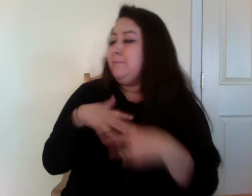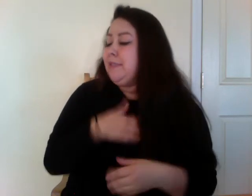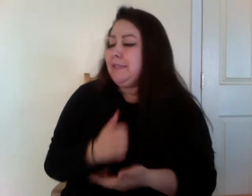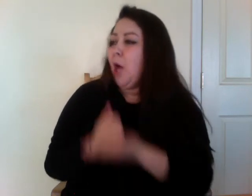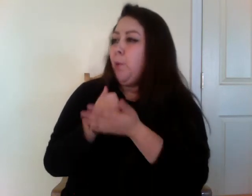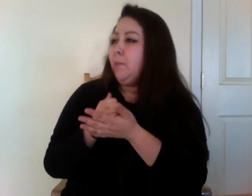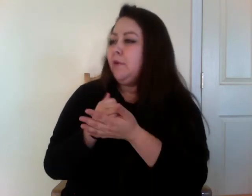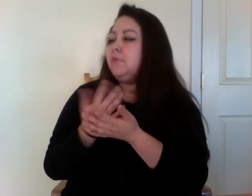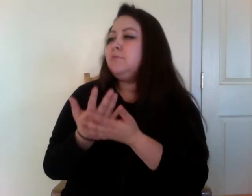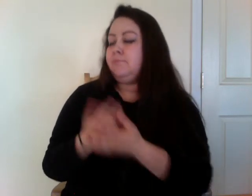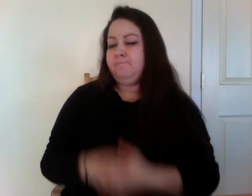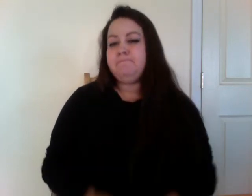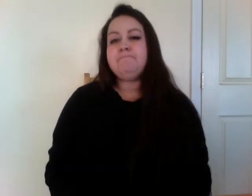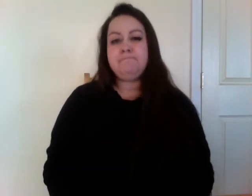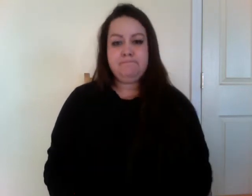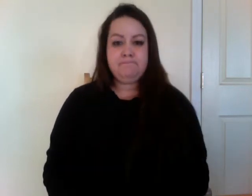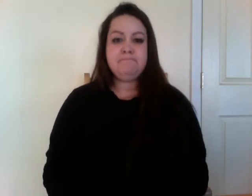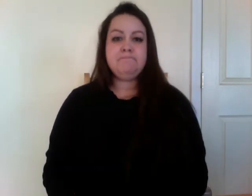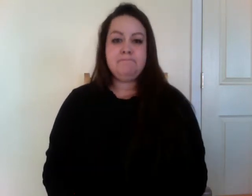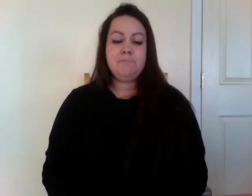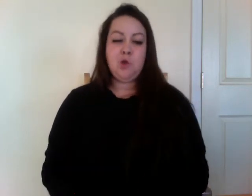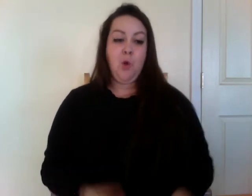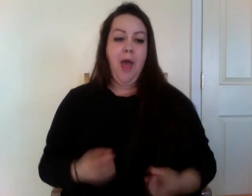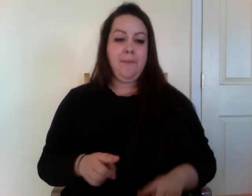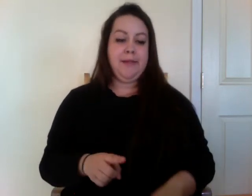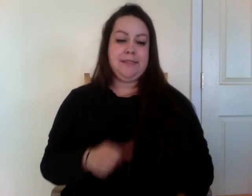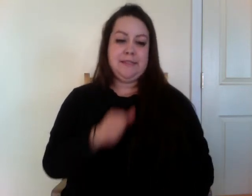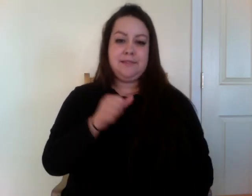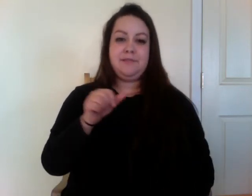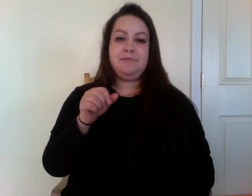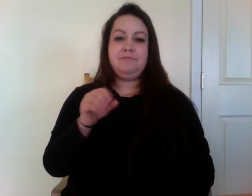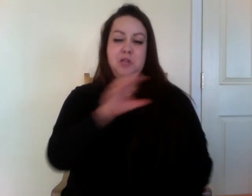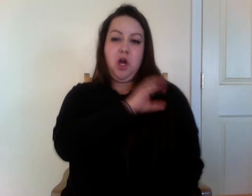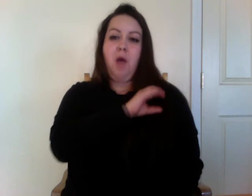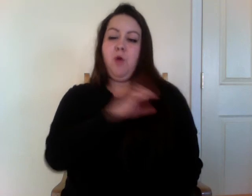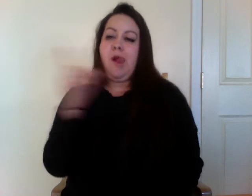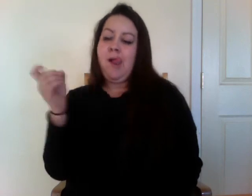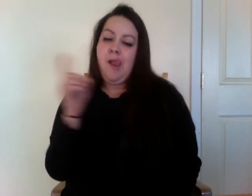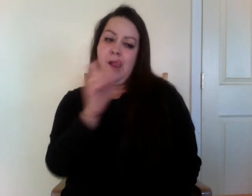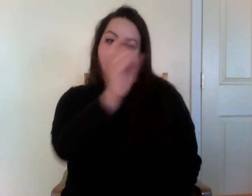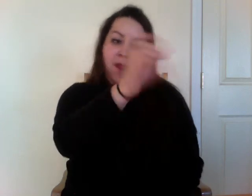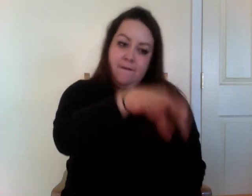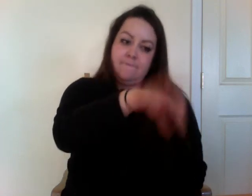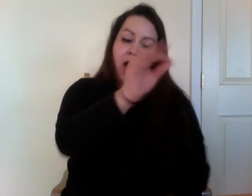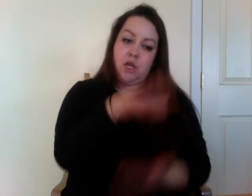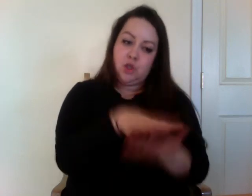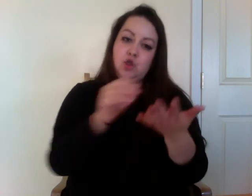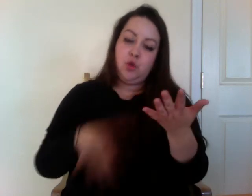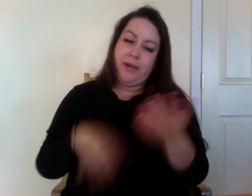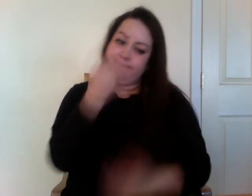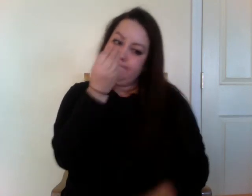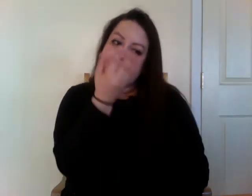that police officer or somebody from the campus police department will make contact with the student and let them